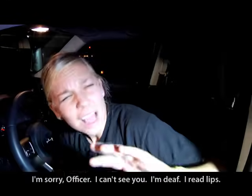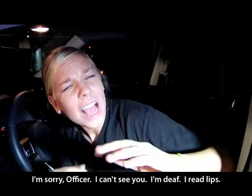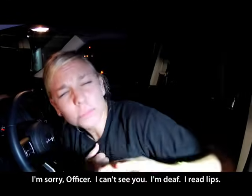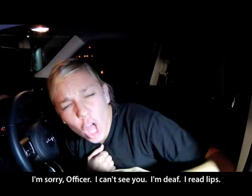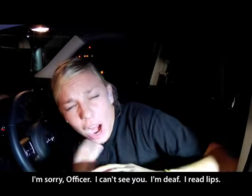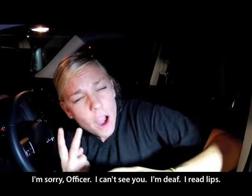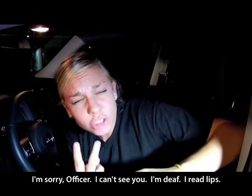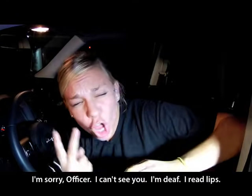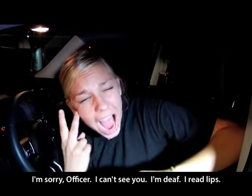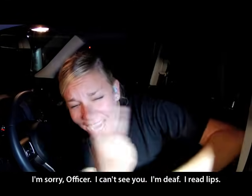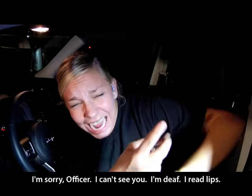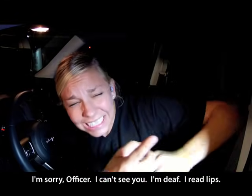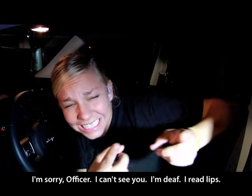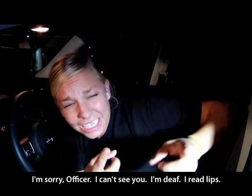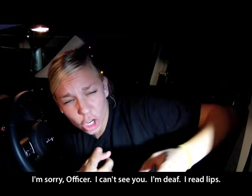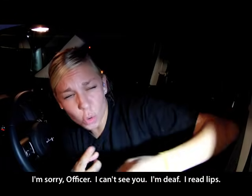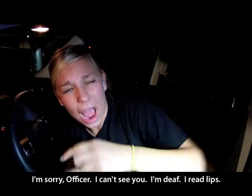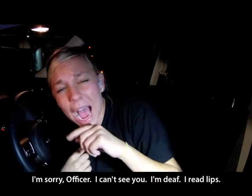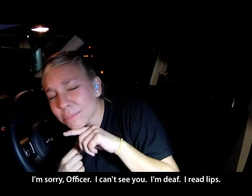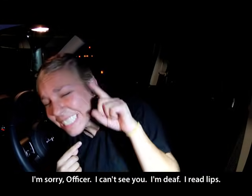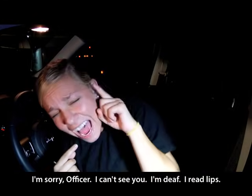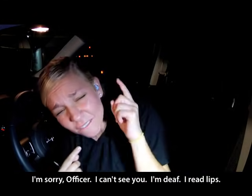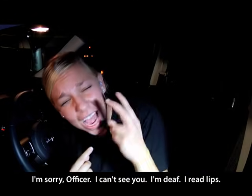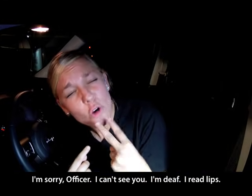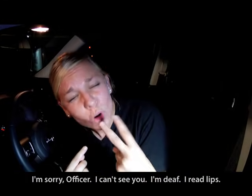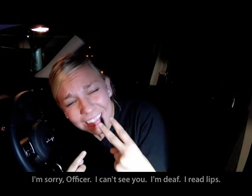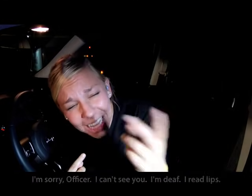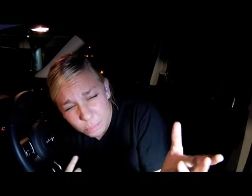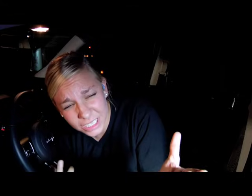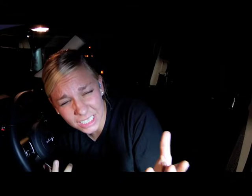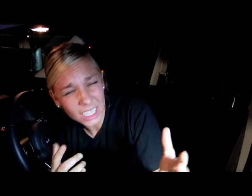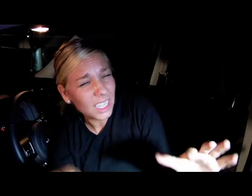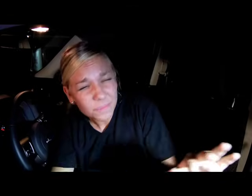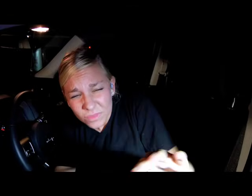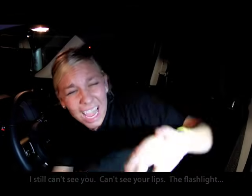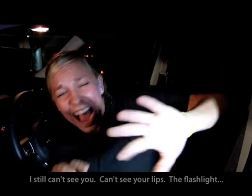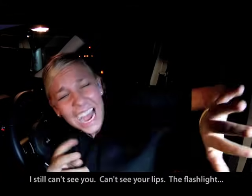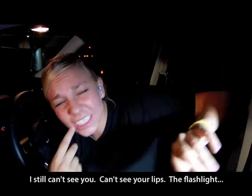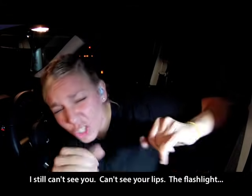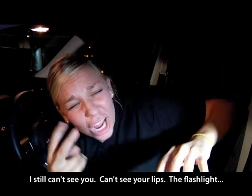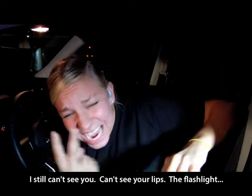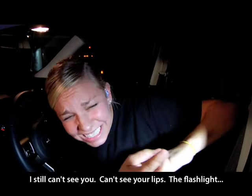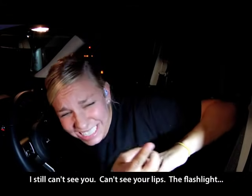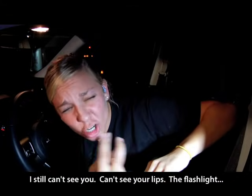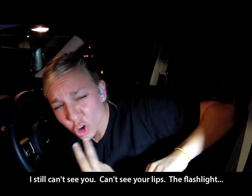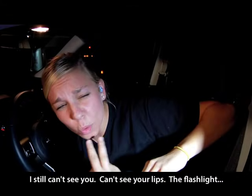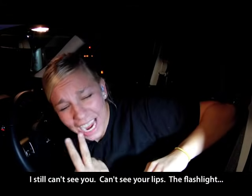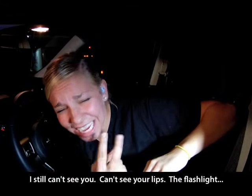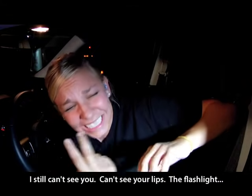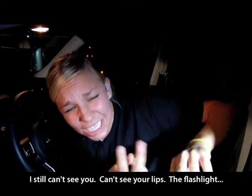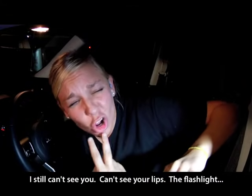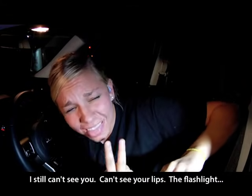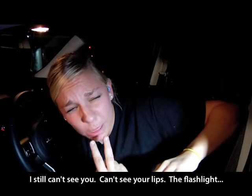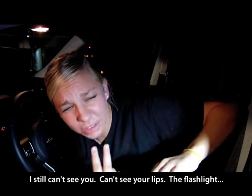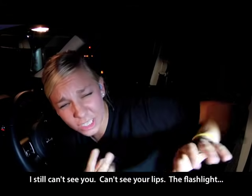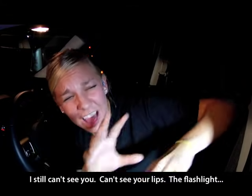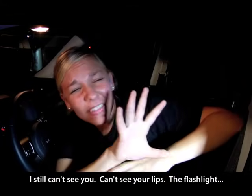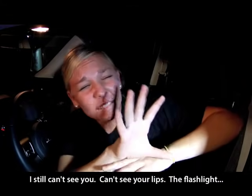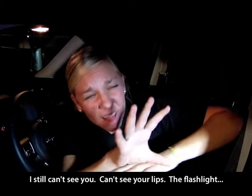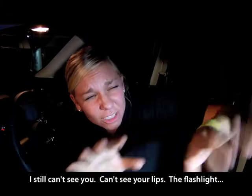I'm sorry, officer. I can't see you. I'm deaf. I read lips. I still can't see you. I can't see your lips. The